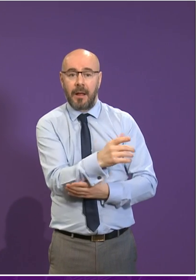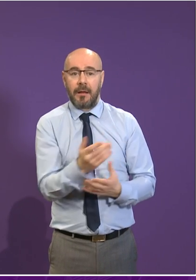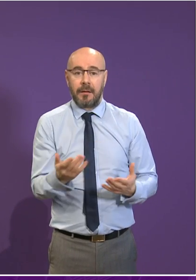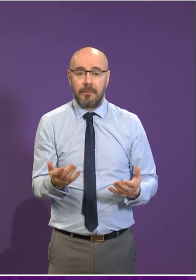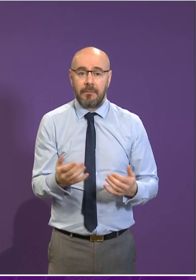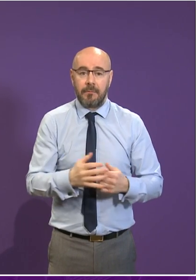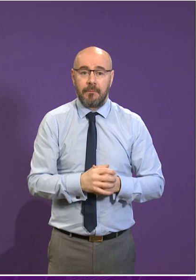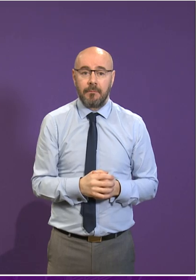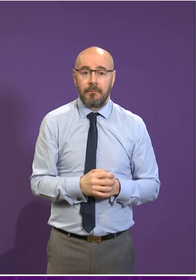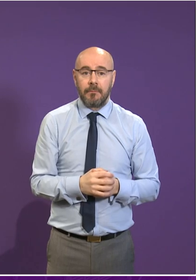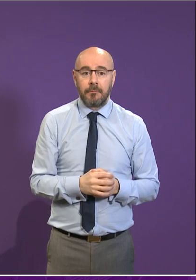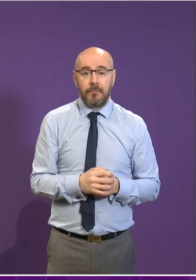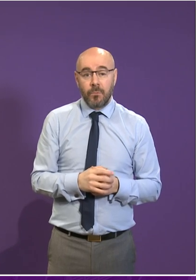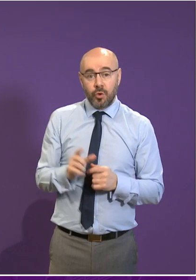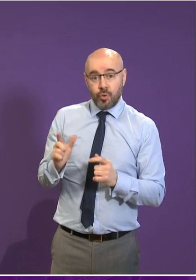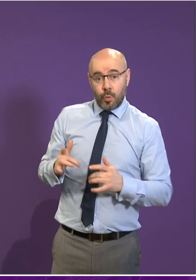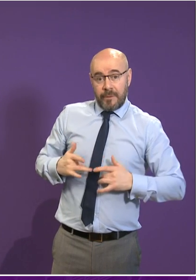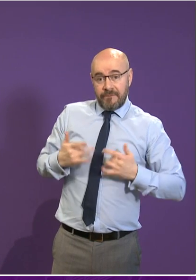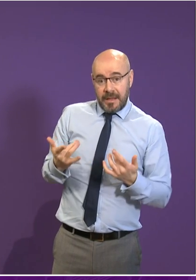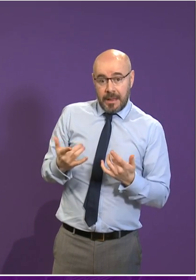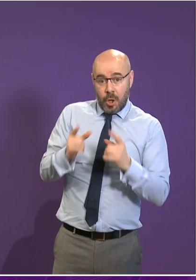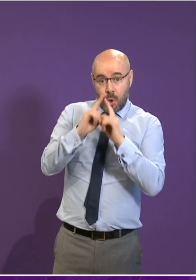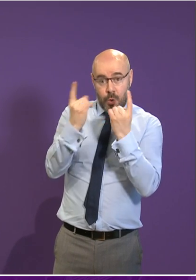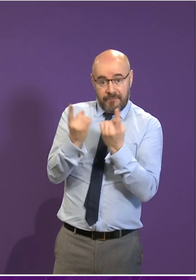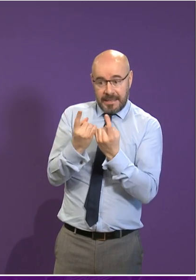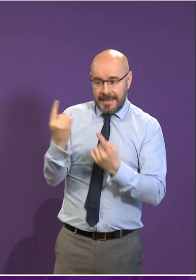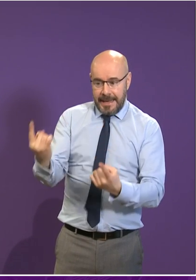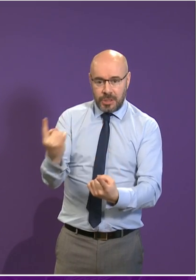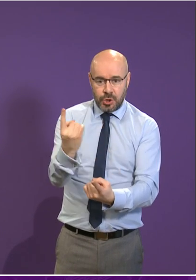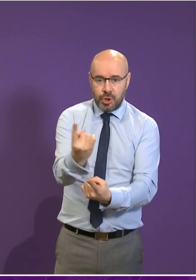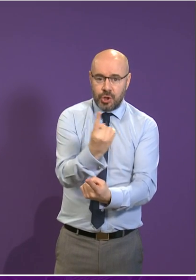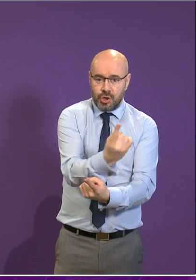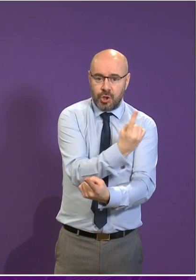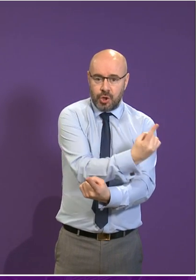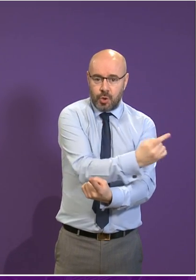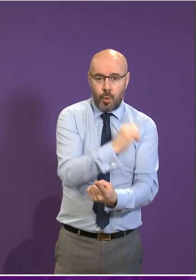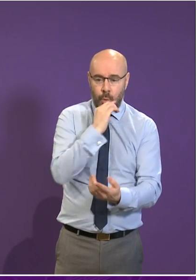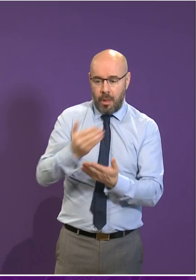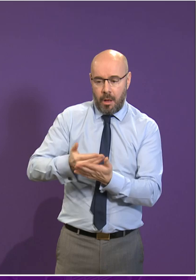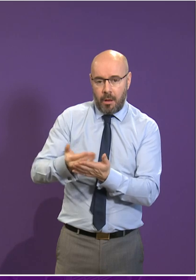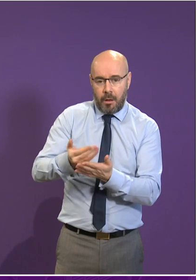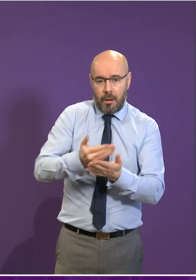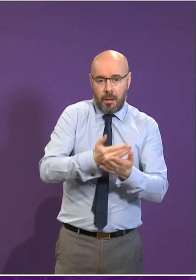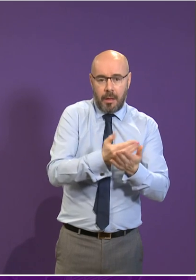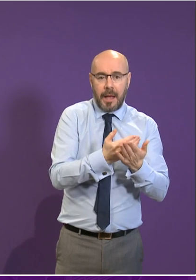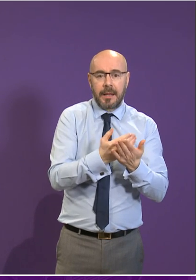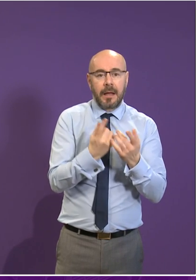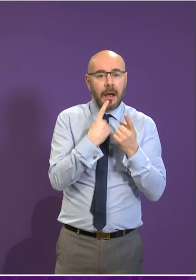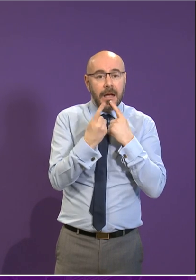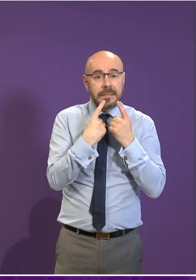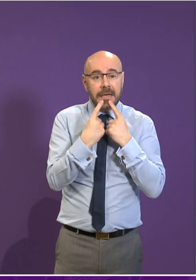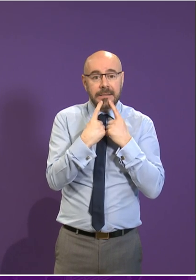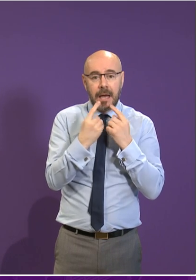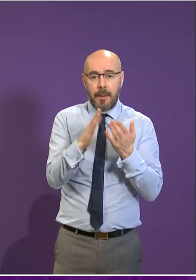Do you think we'll be able to see per university the data perhaps being gathered over the next few years about how they are treating